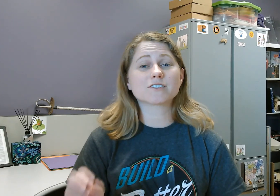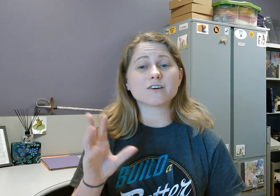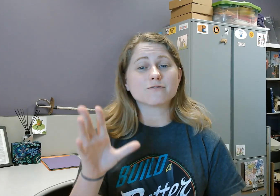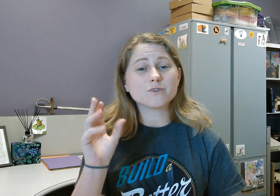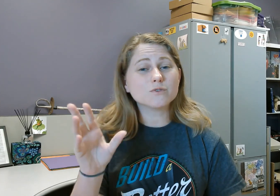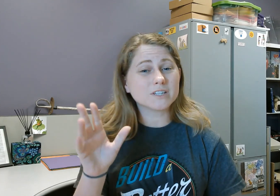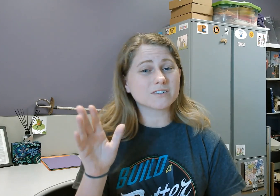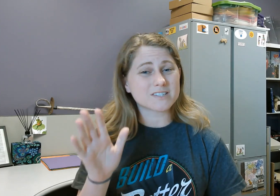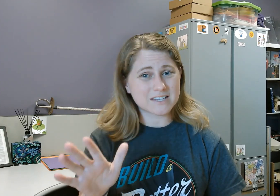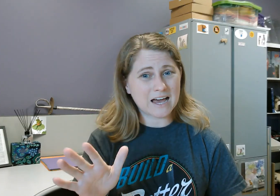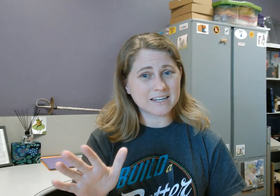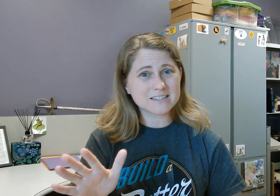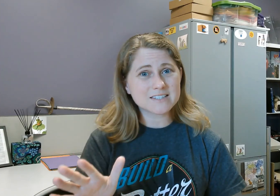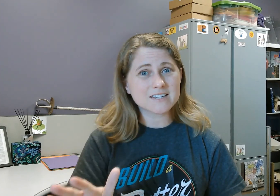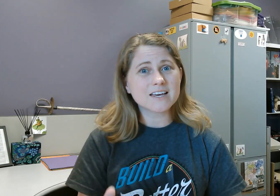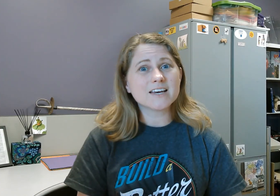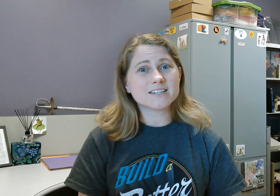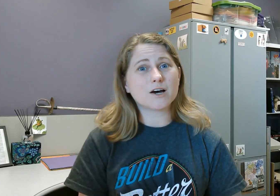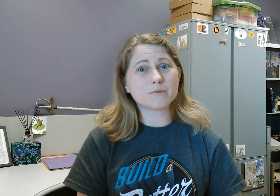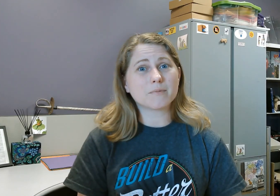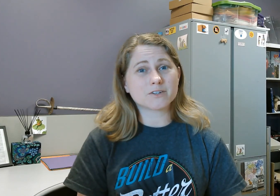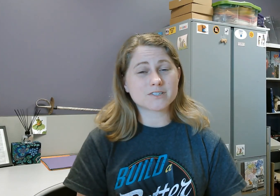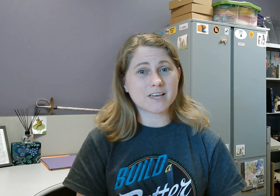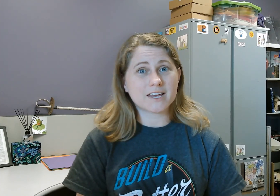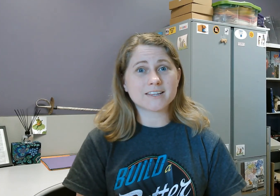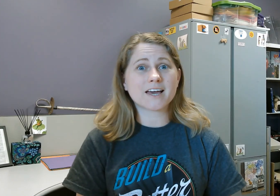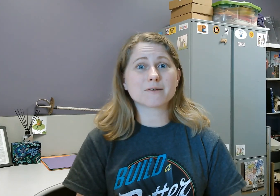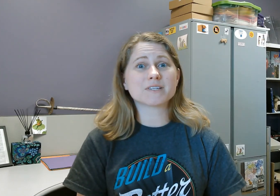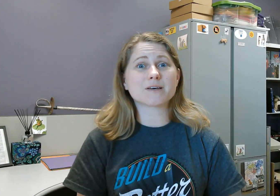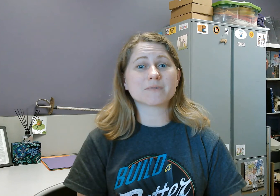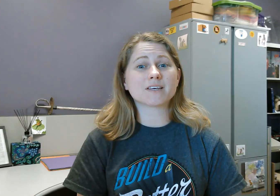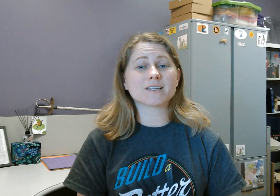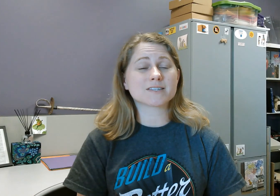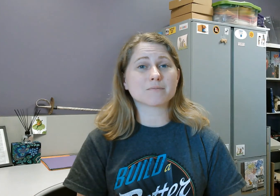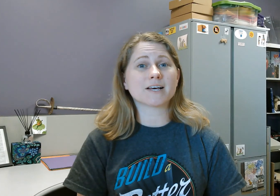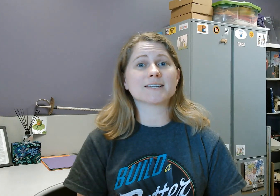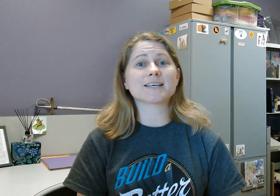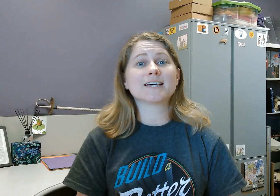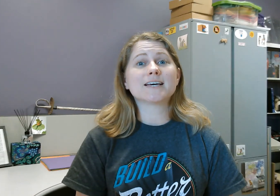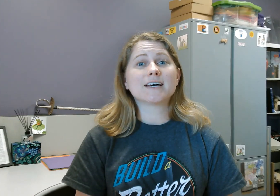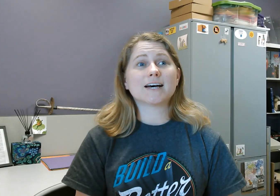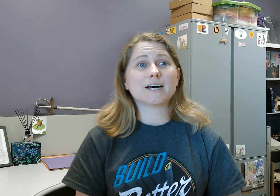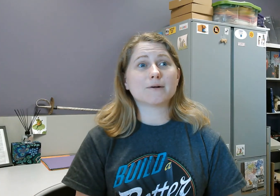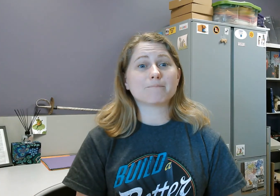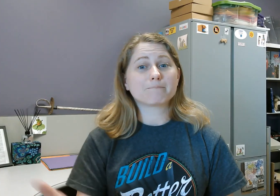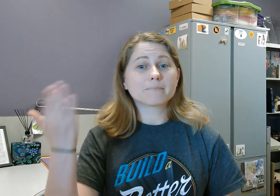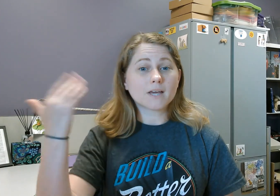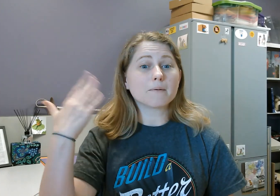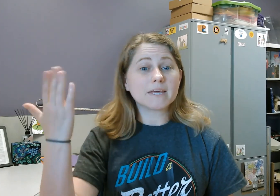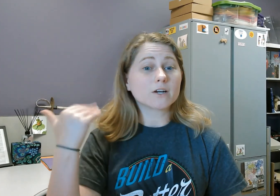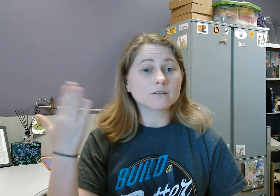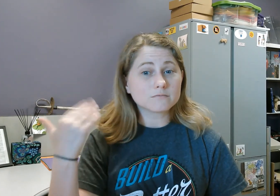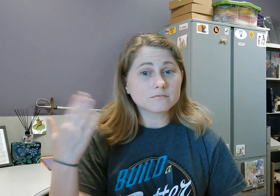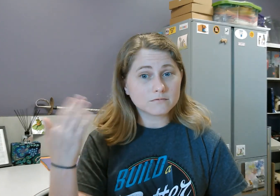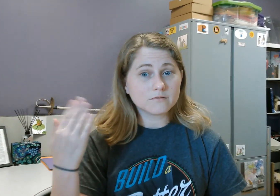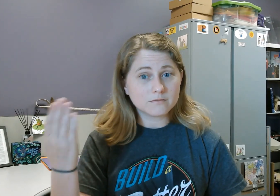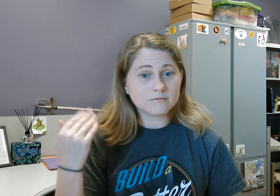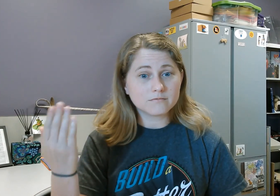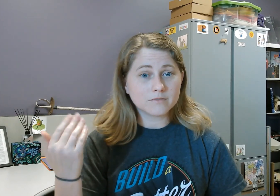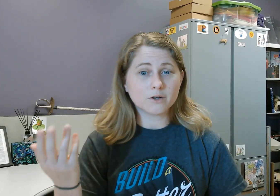a few little signs to help them understand, and that can be something as simple as come here. You know,